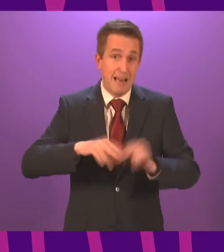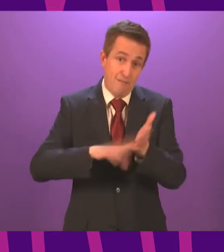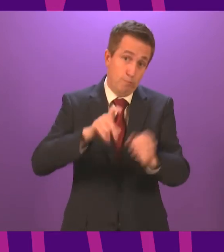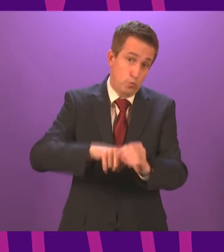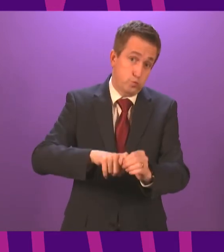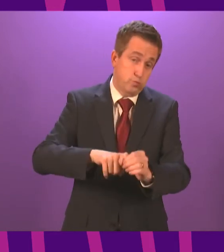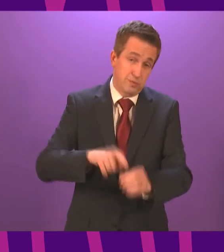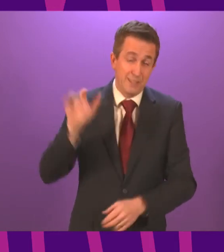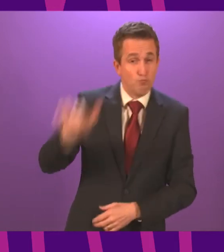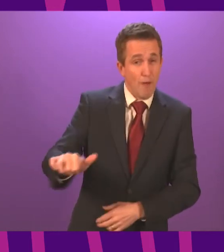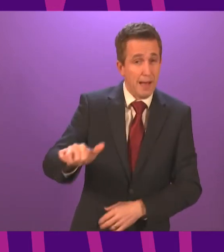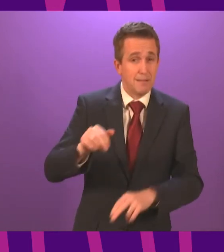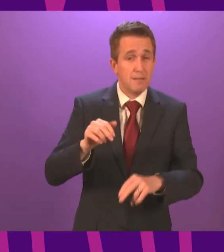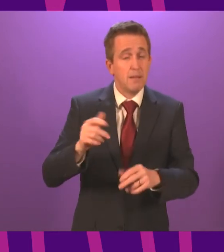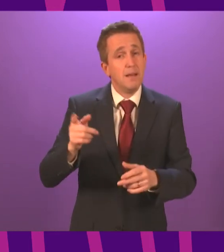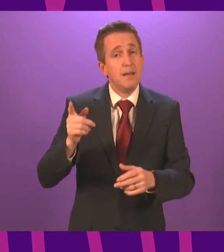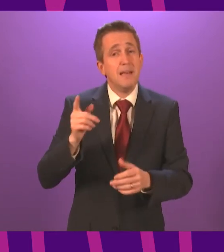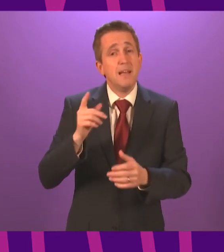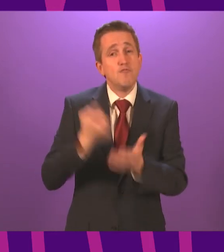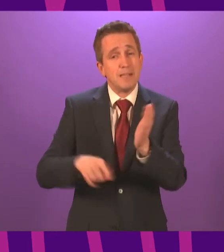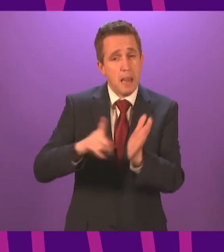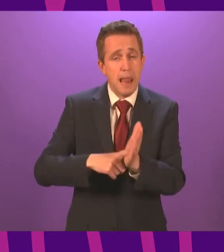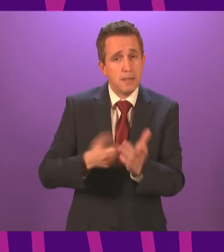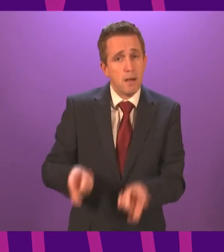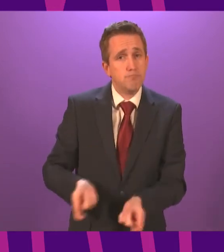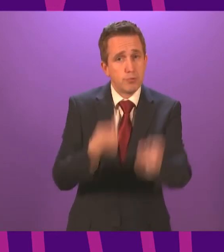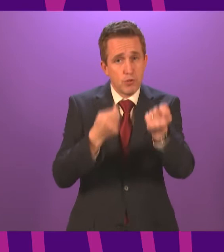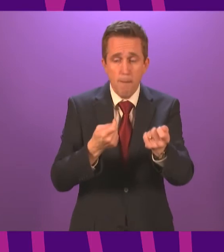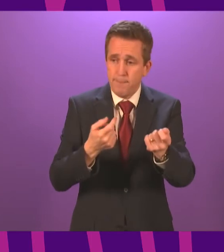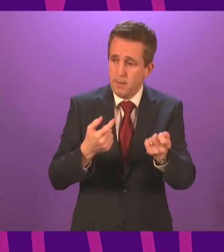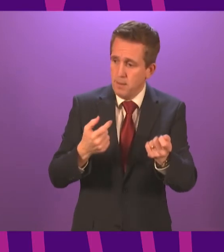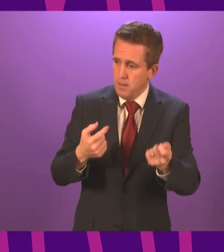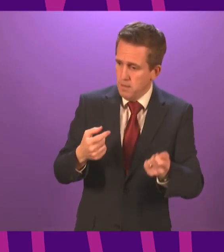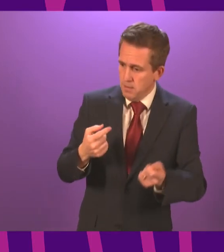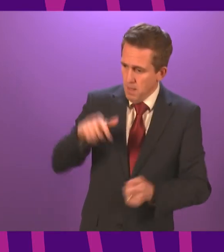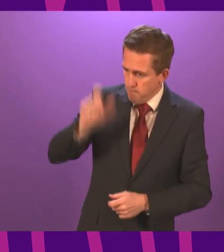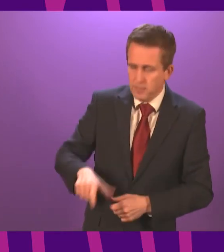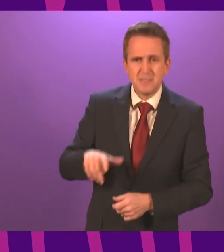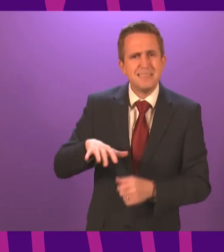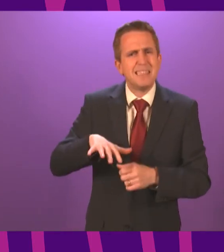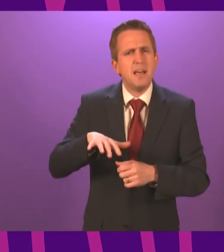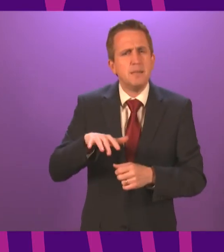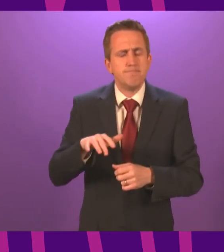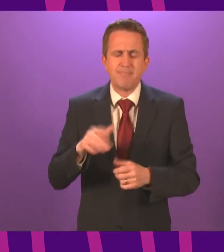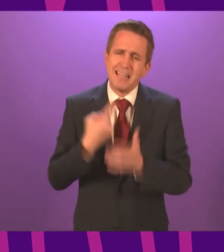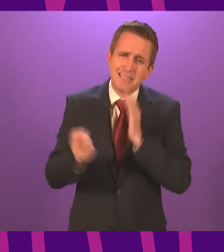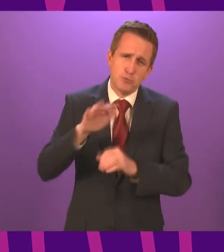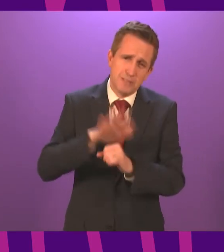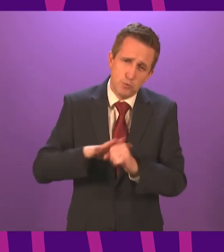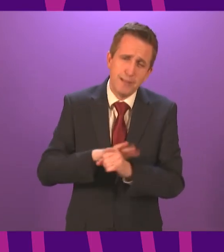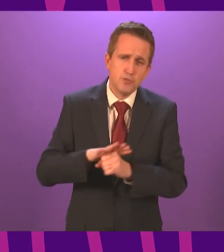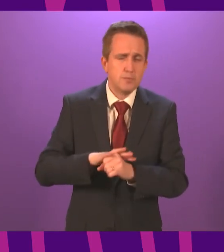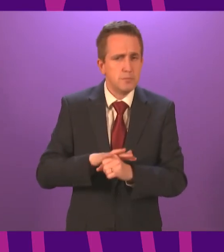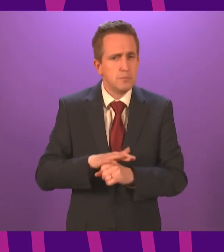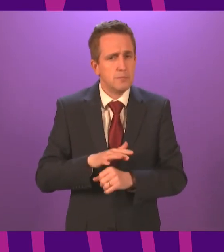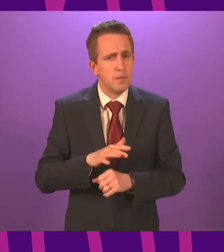properly raised the situation of somebody in exceptional circumstances. And I hope that he welcomes